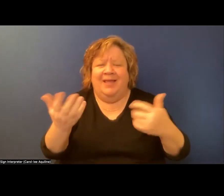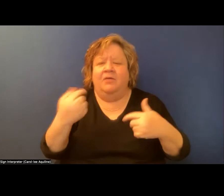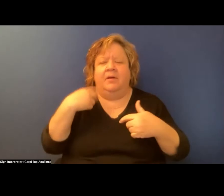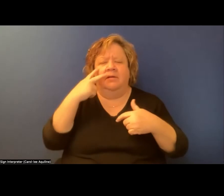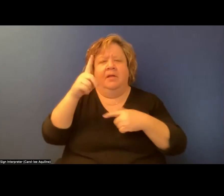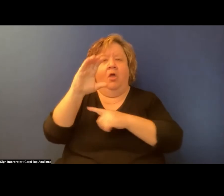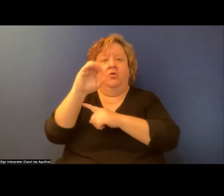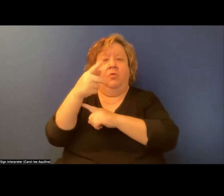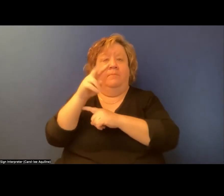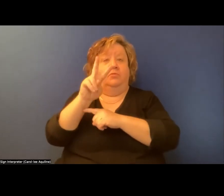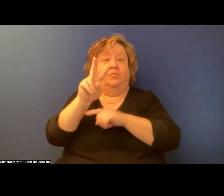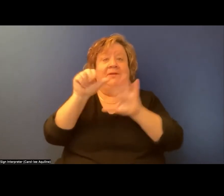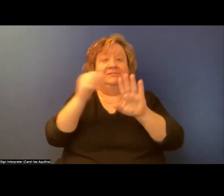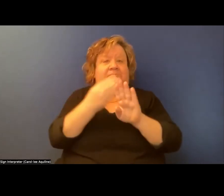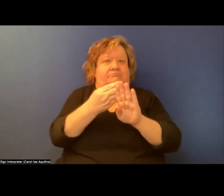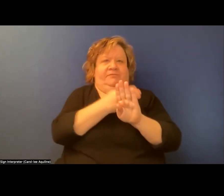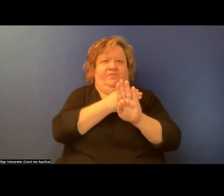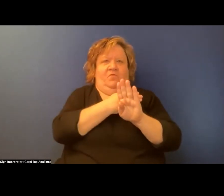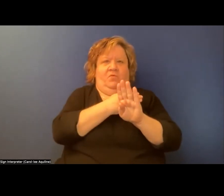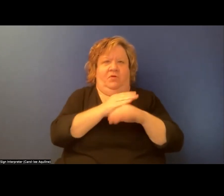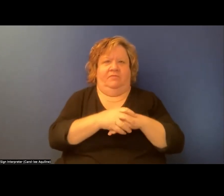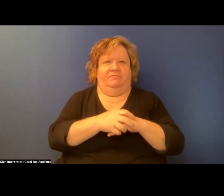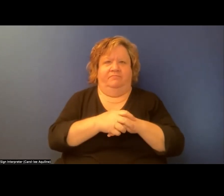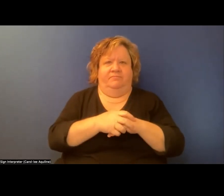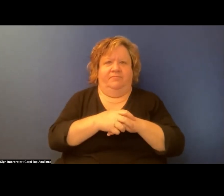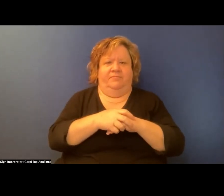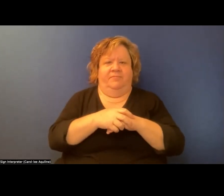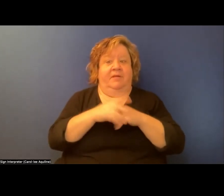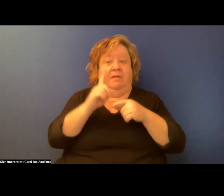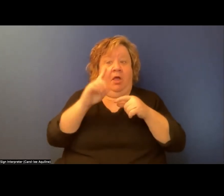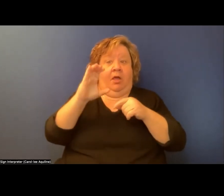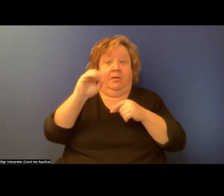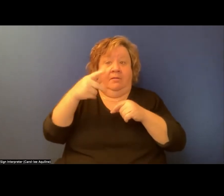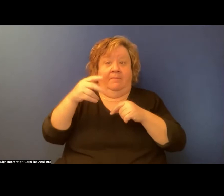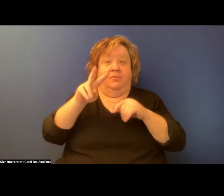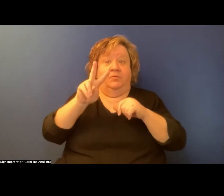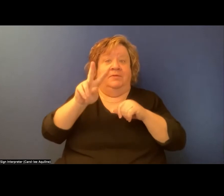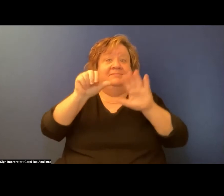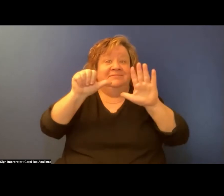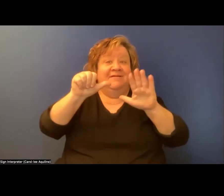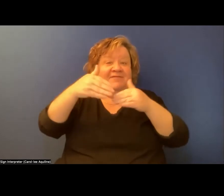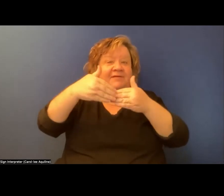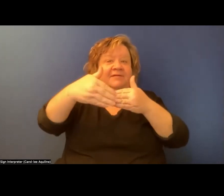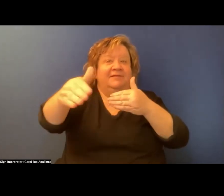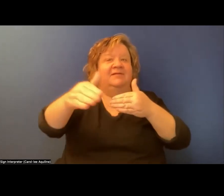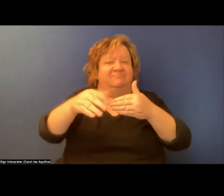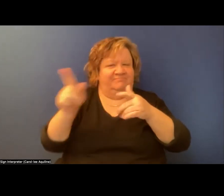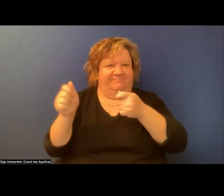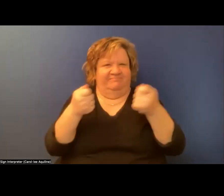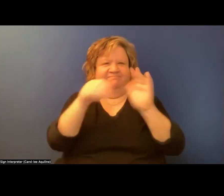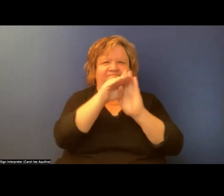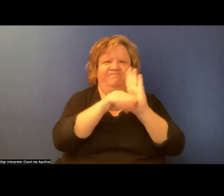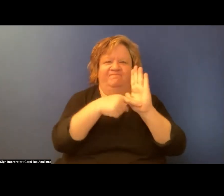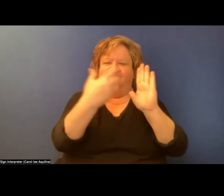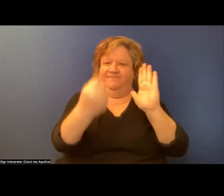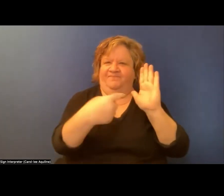COP27 and beyond. So this is a set of recommendations that would be helpful for everybody